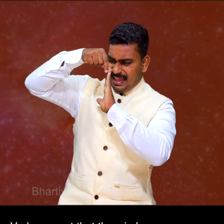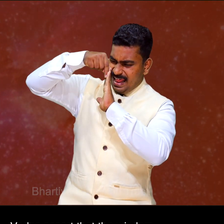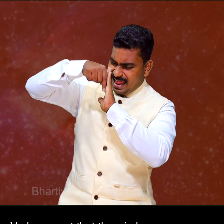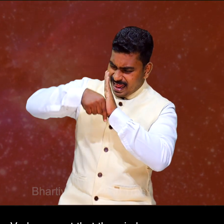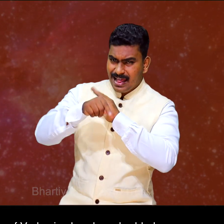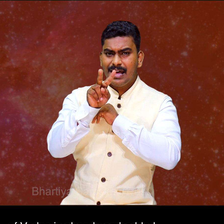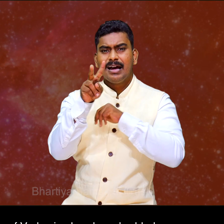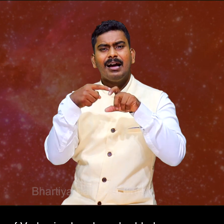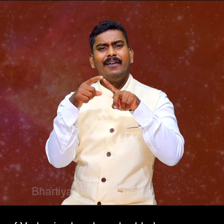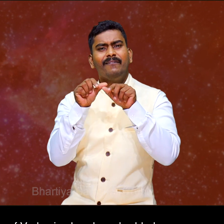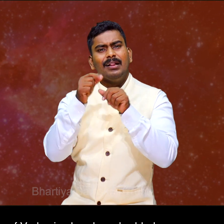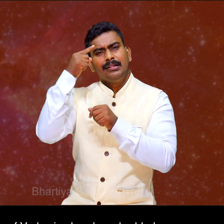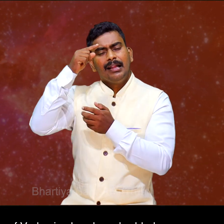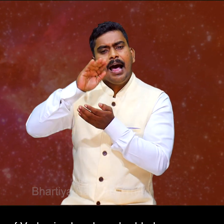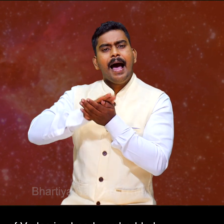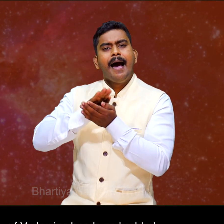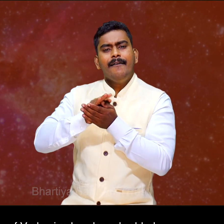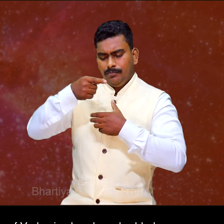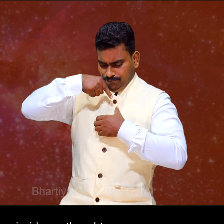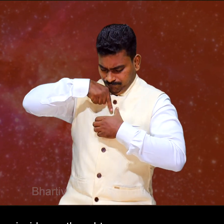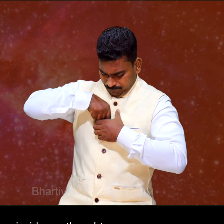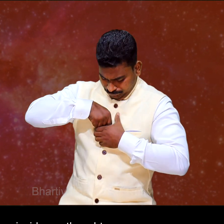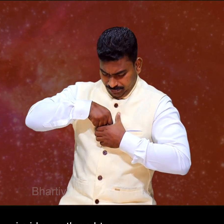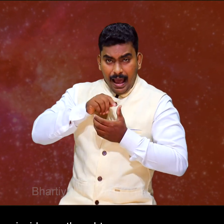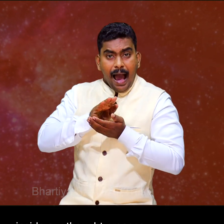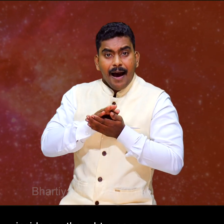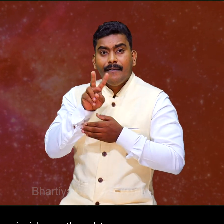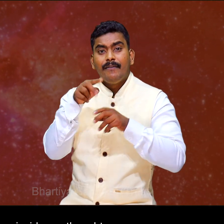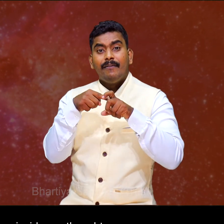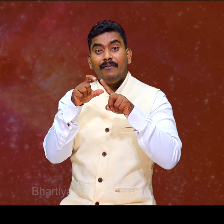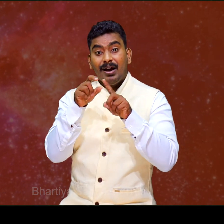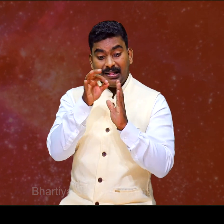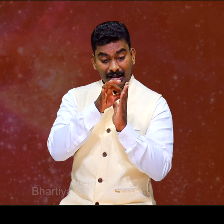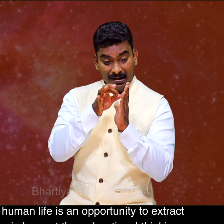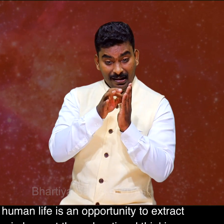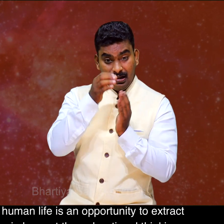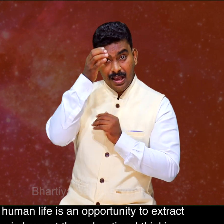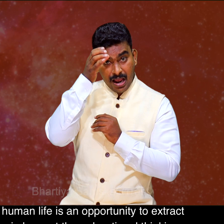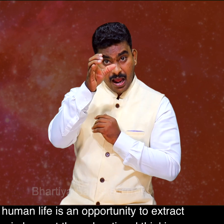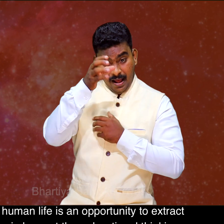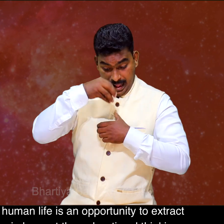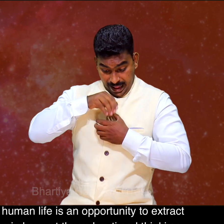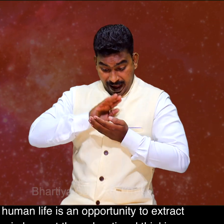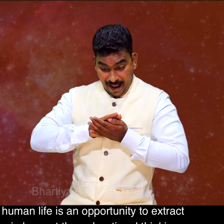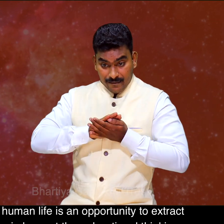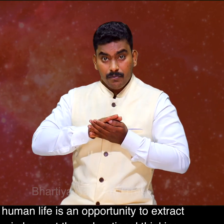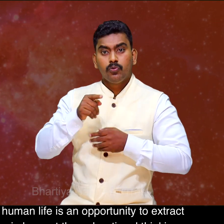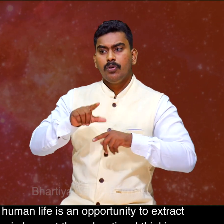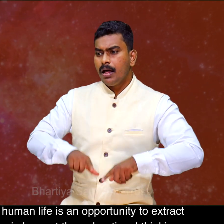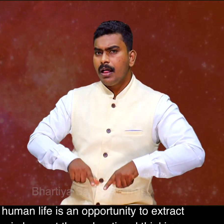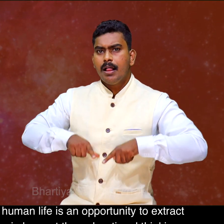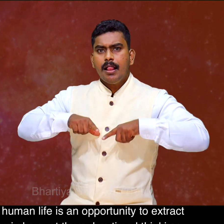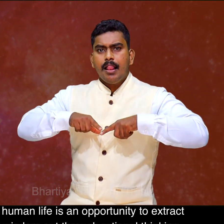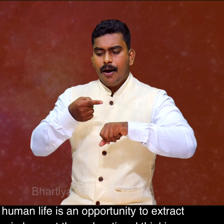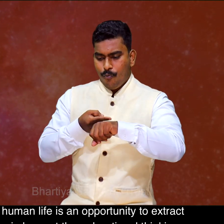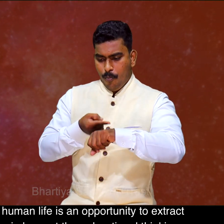of Vedas is already embedded inside our thought process, and human life is an